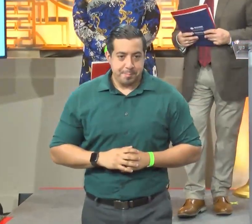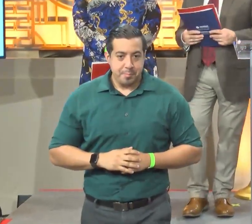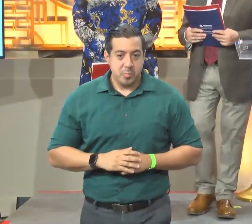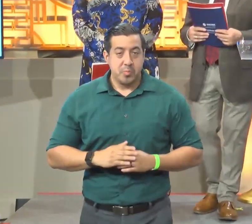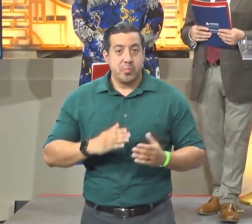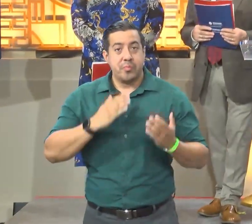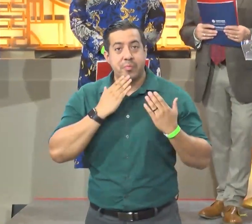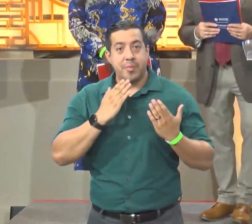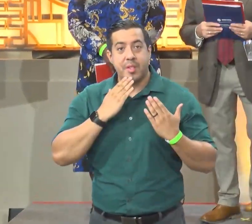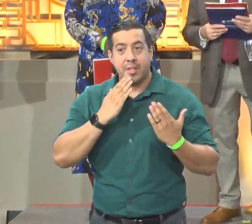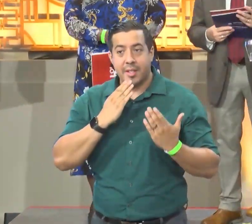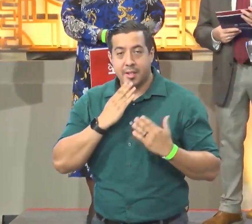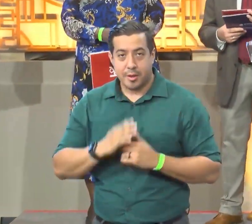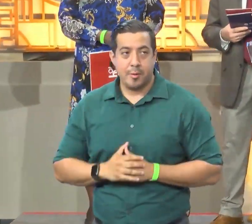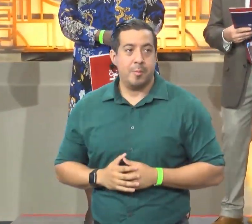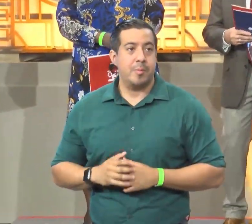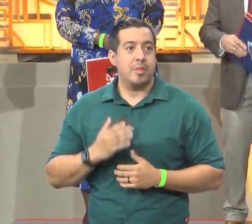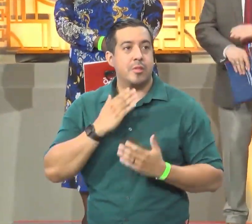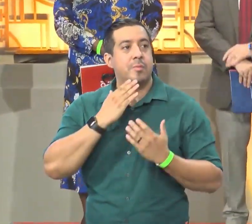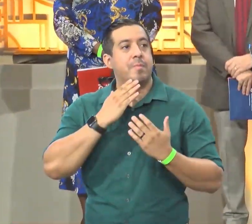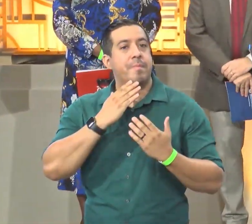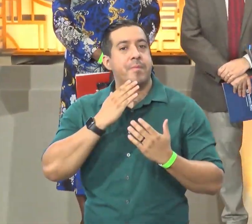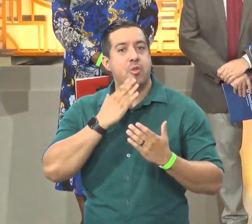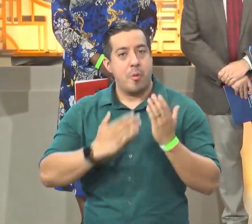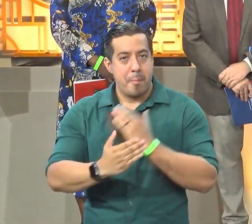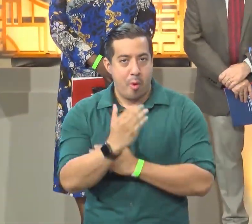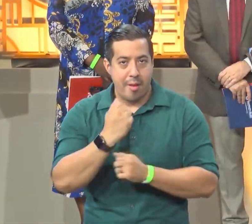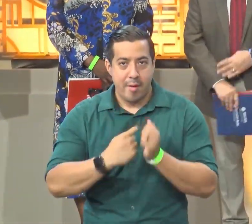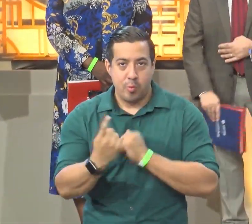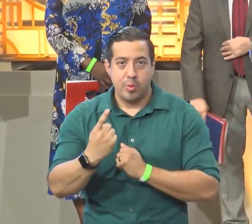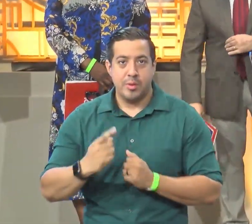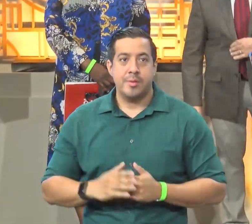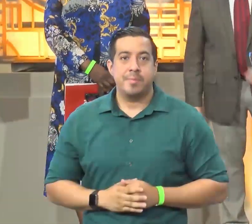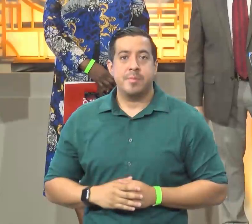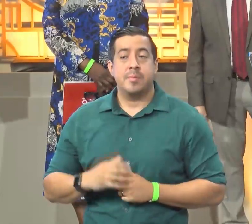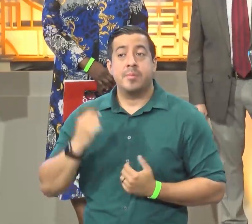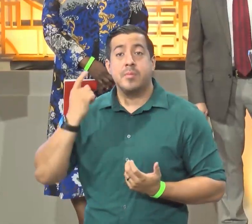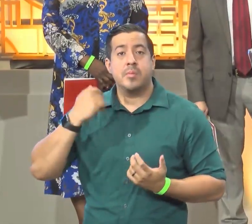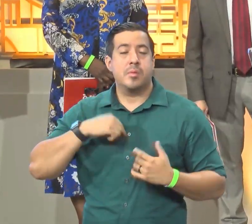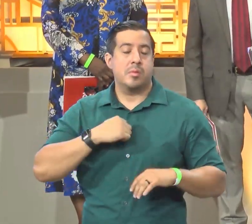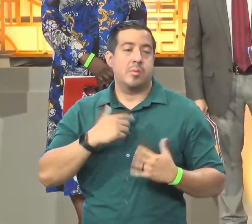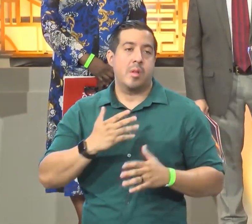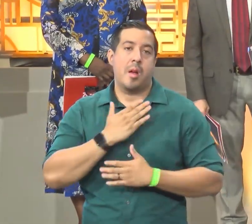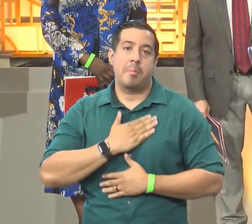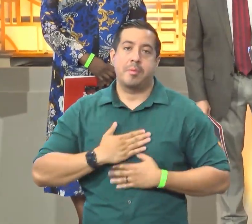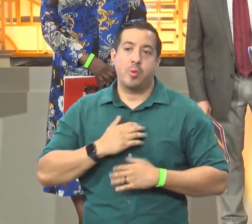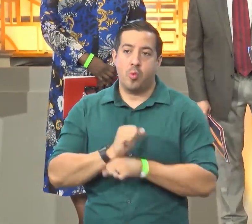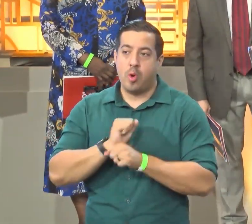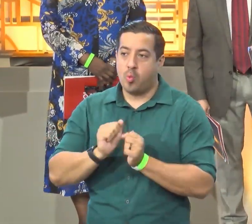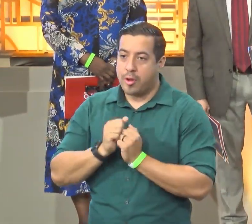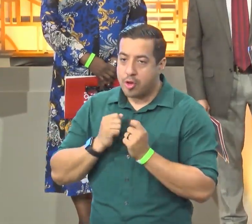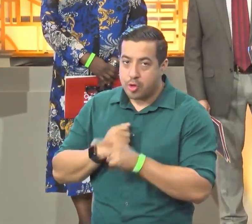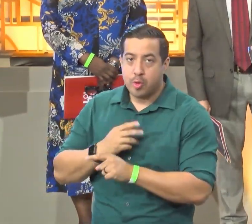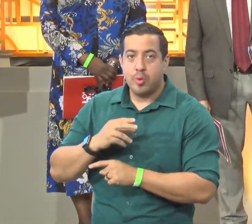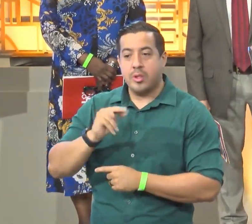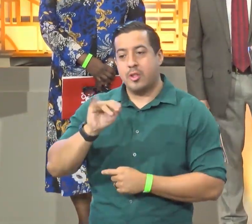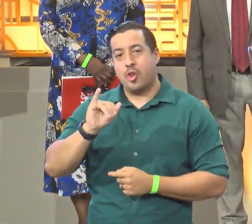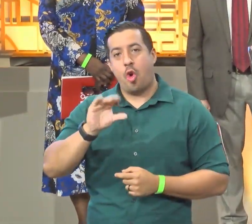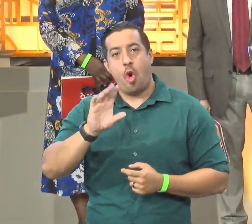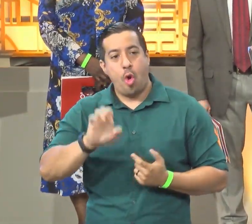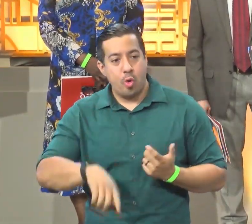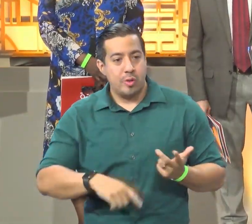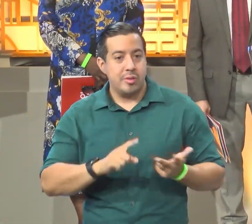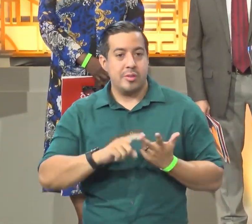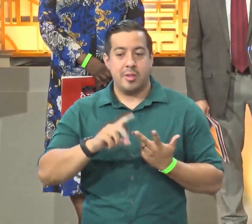Thank you, Federico, and good morning, everyone. I appreciate your kind words, and it has been a true pleasure to work with you and Nicole and